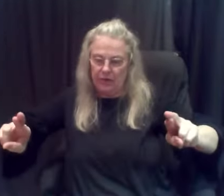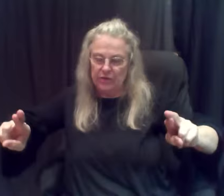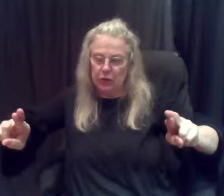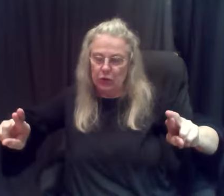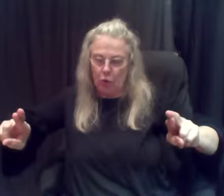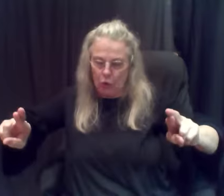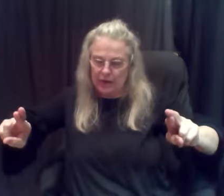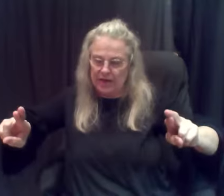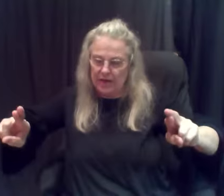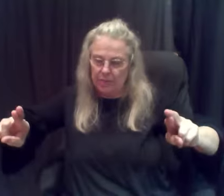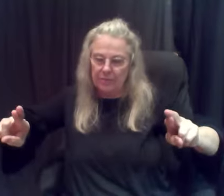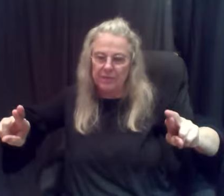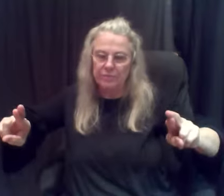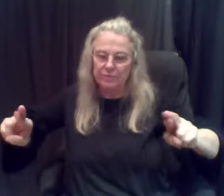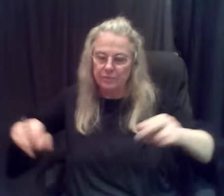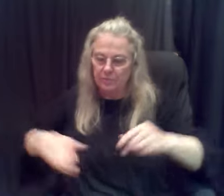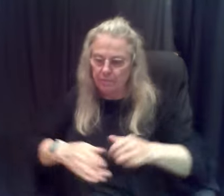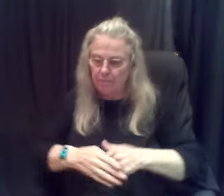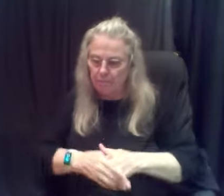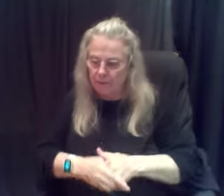Rescued or redeemed.